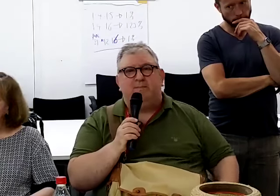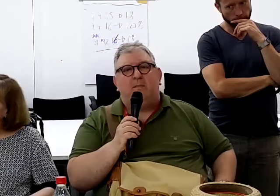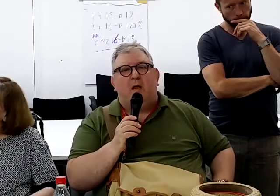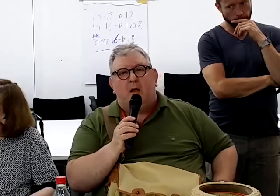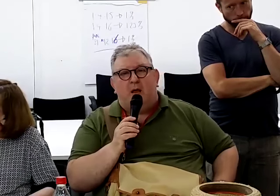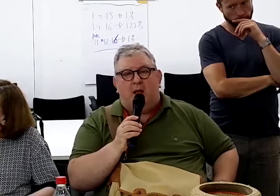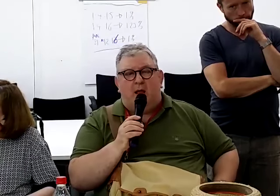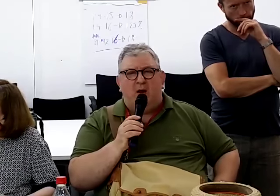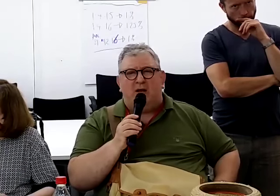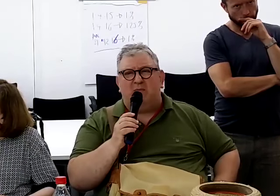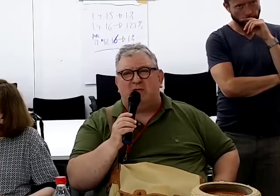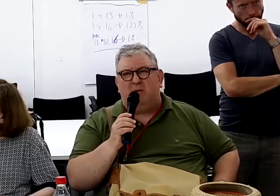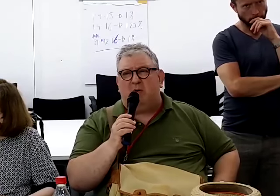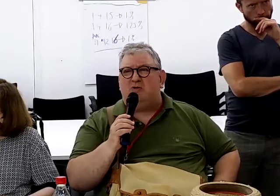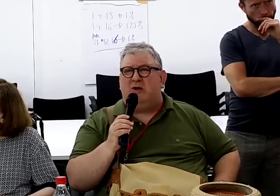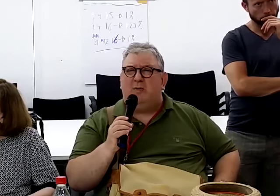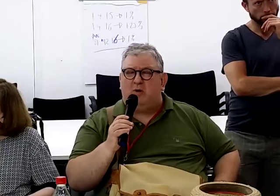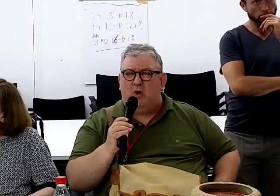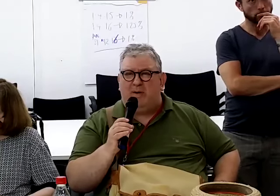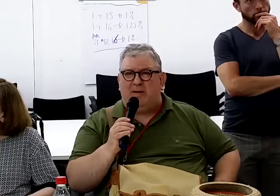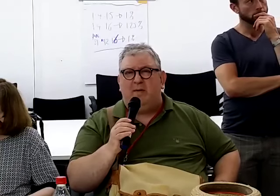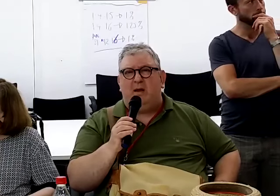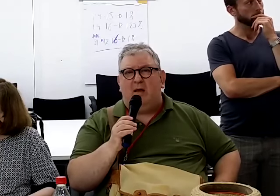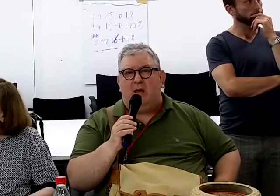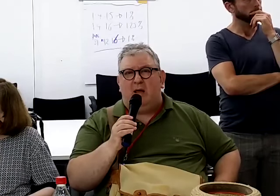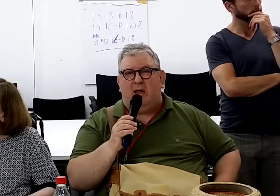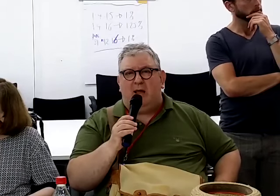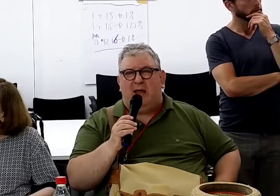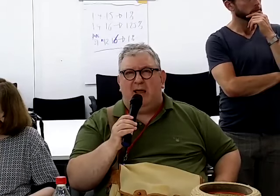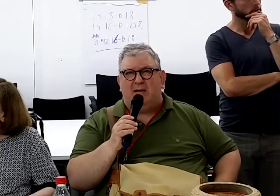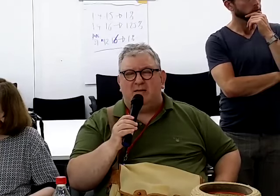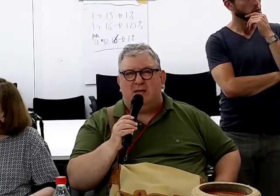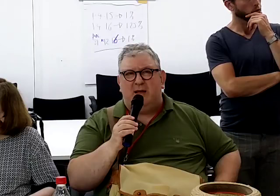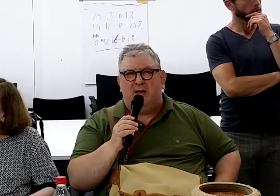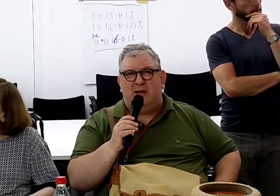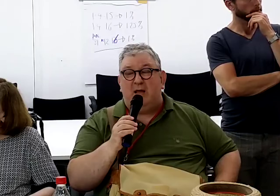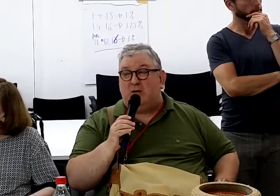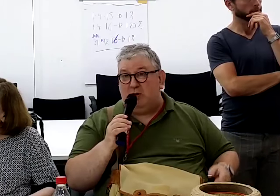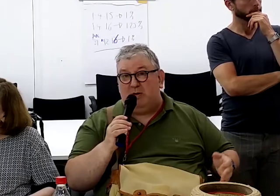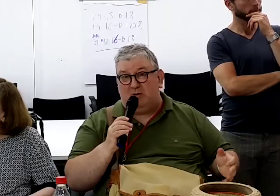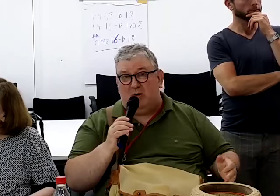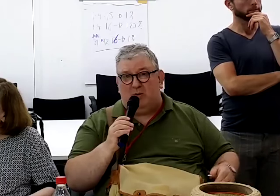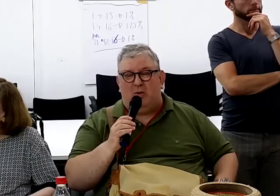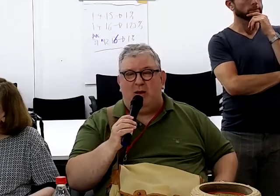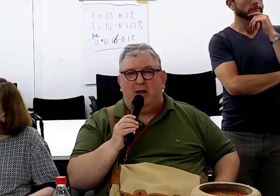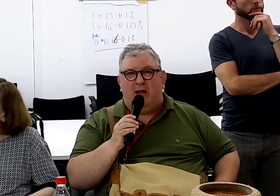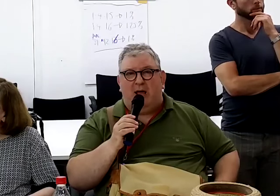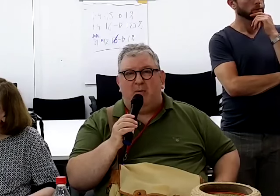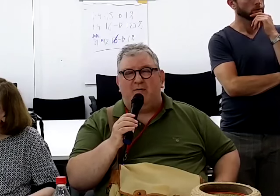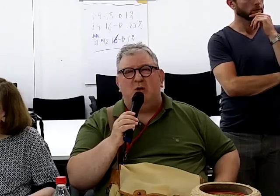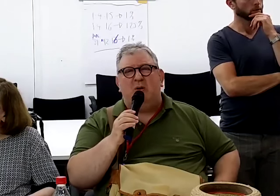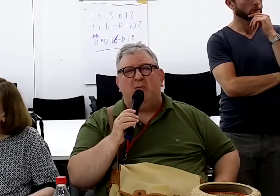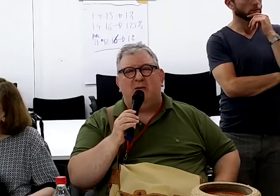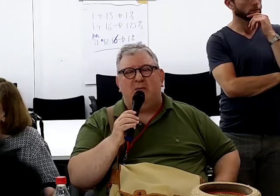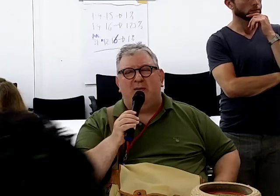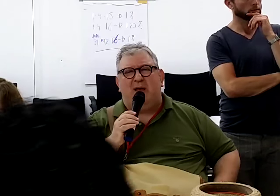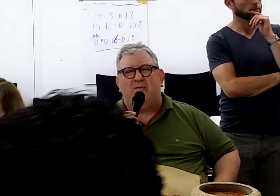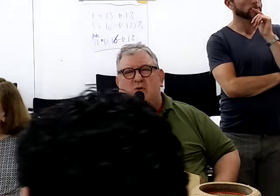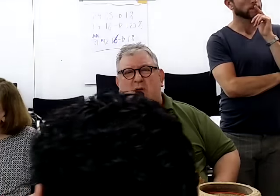politics. Along comes someone called Jeremy Corbyn and John McDonnell.